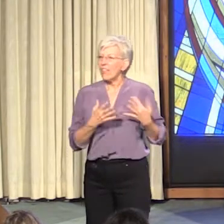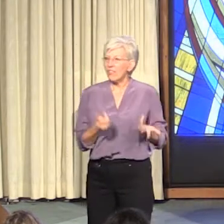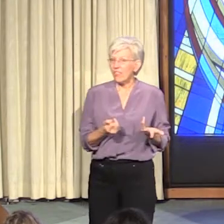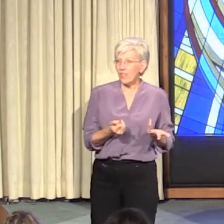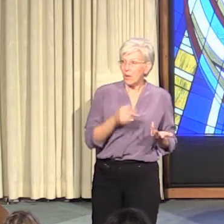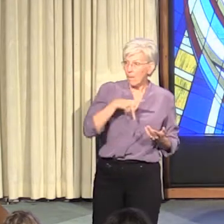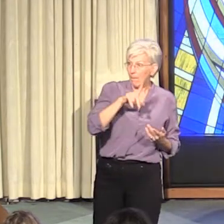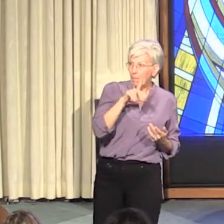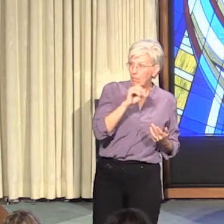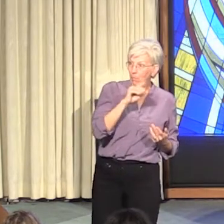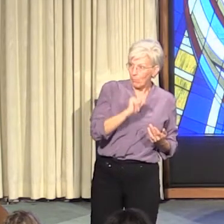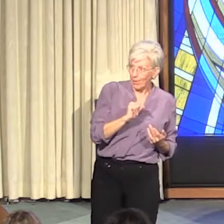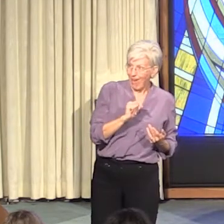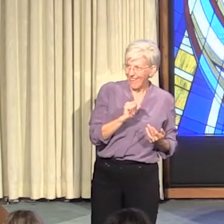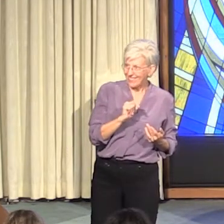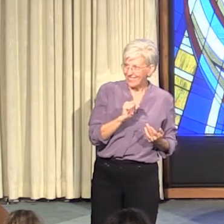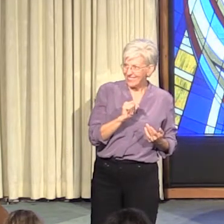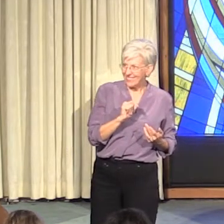heroes.